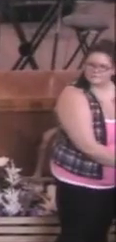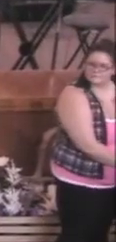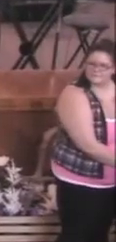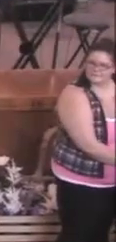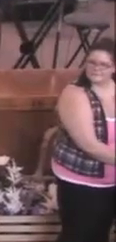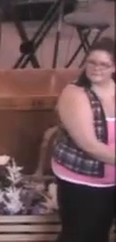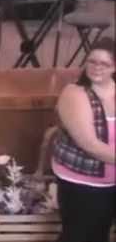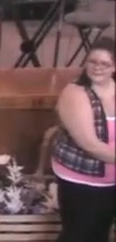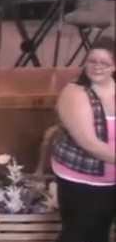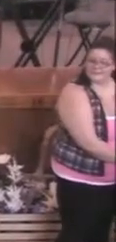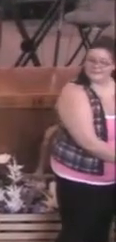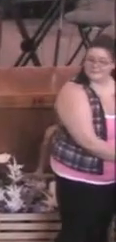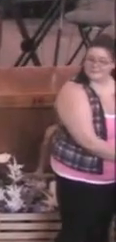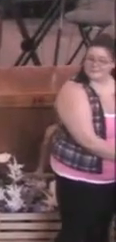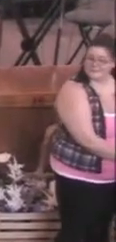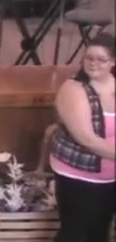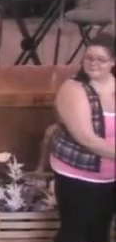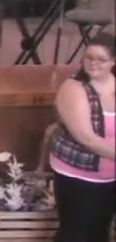Oh.